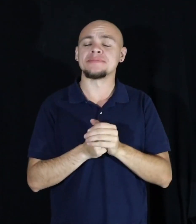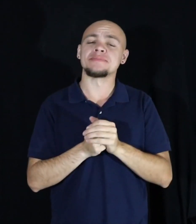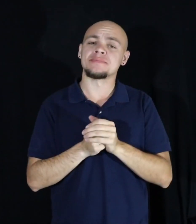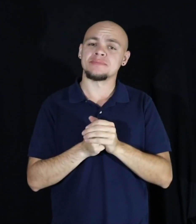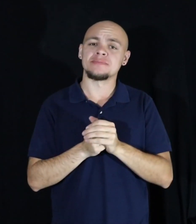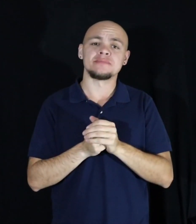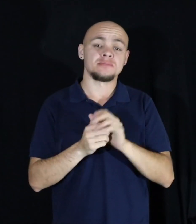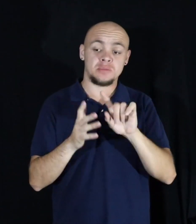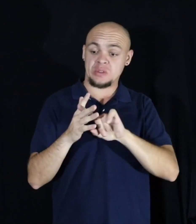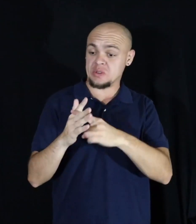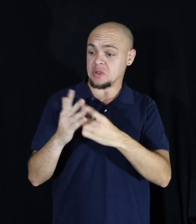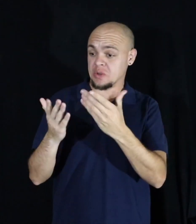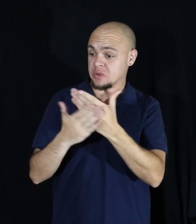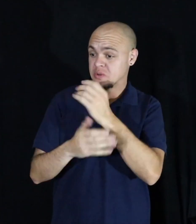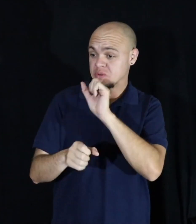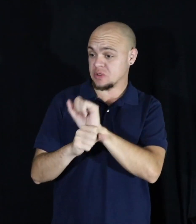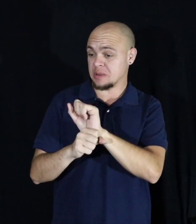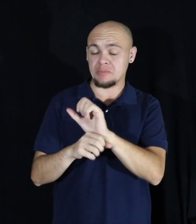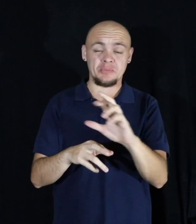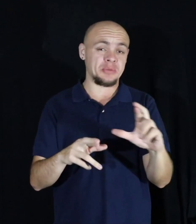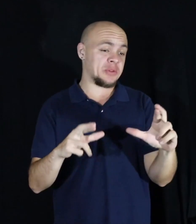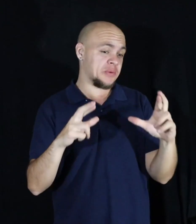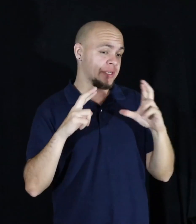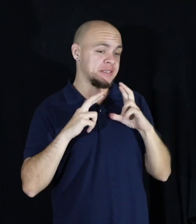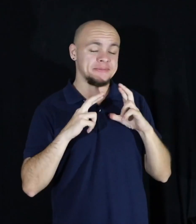new job, or you could be retiring.